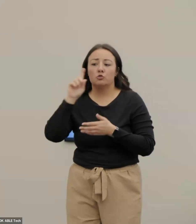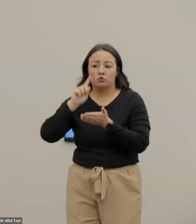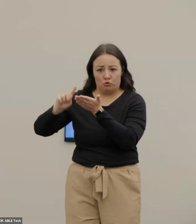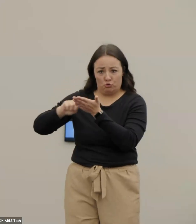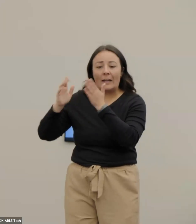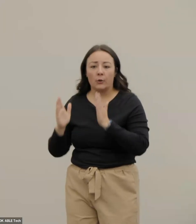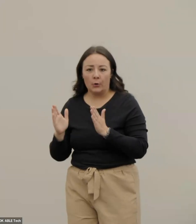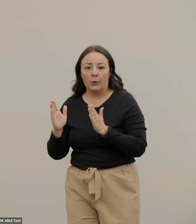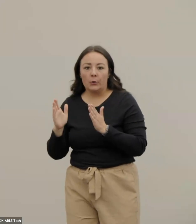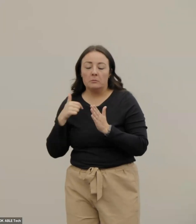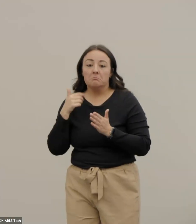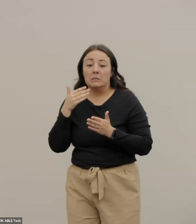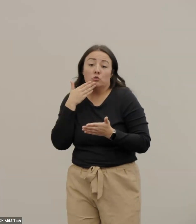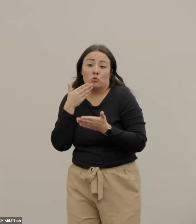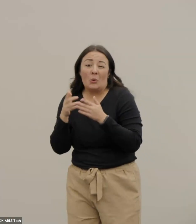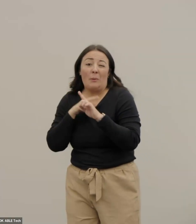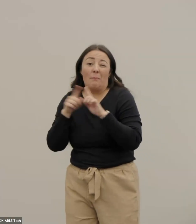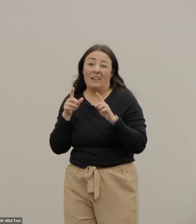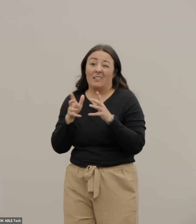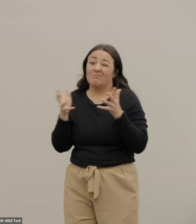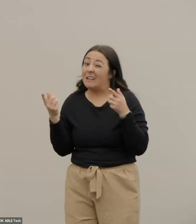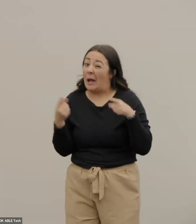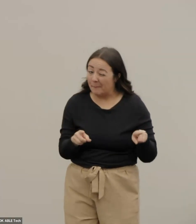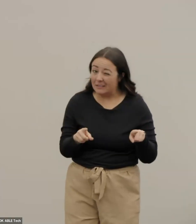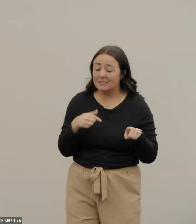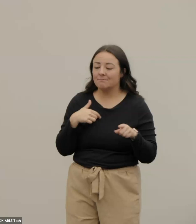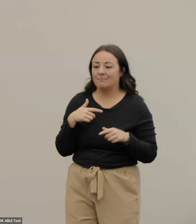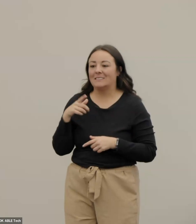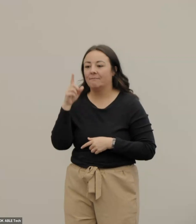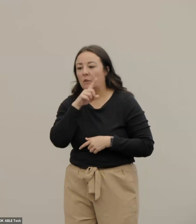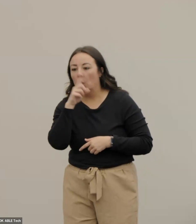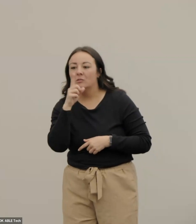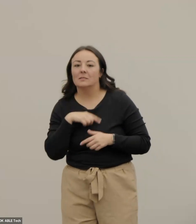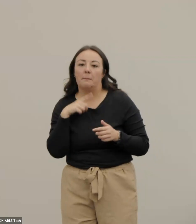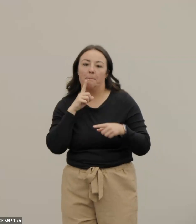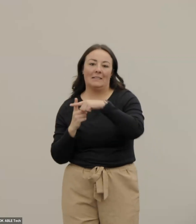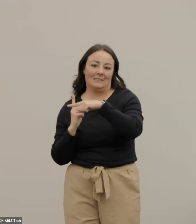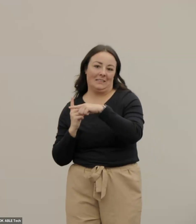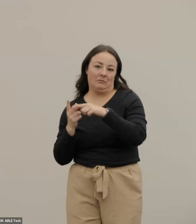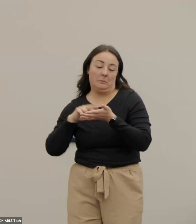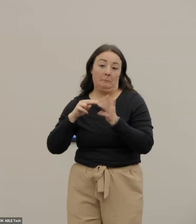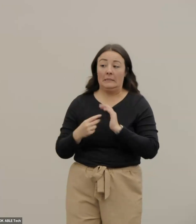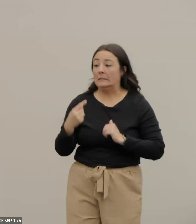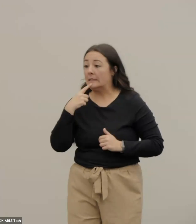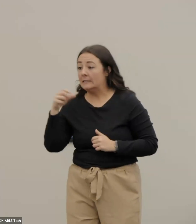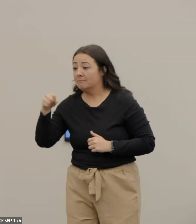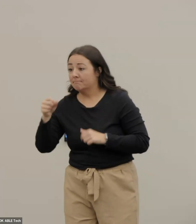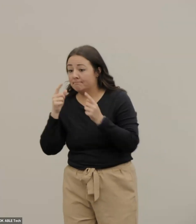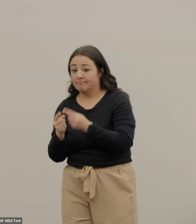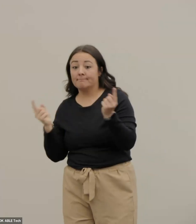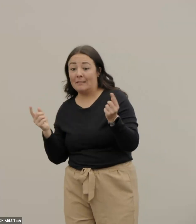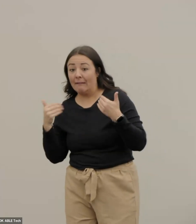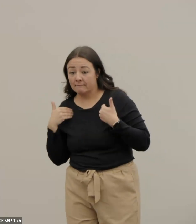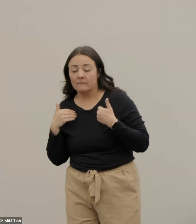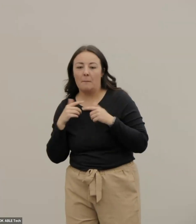with a lot of false positives. We end up with a lot of situations where it says it doesn't pass, but it does, or vice versa. So